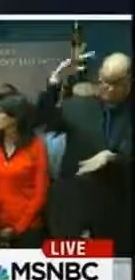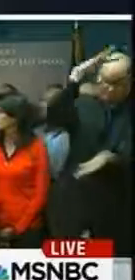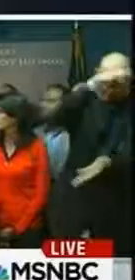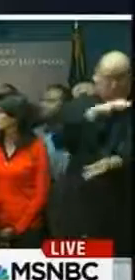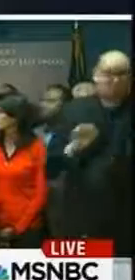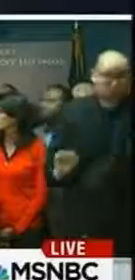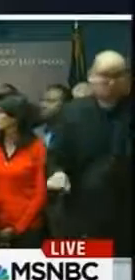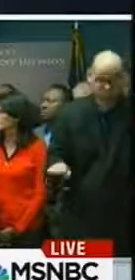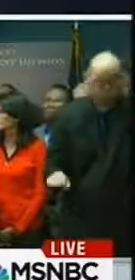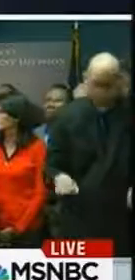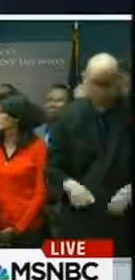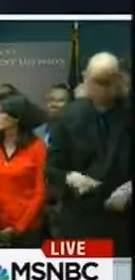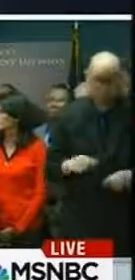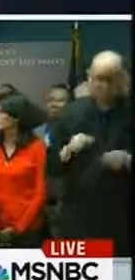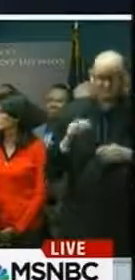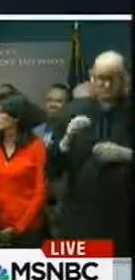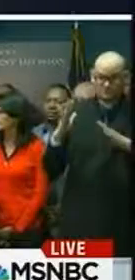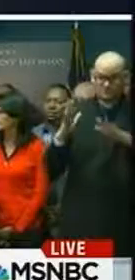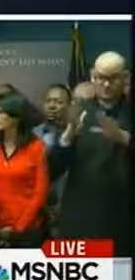some structural damage to homes.